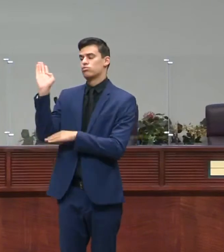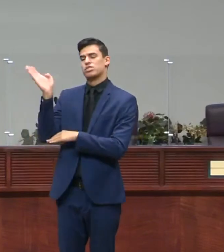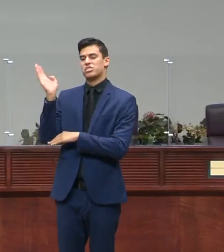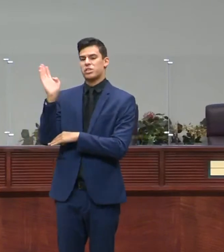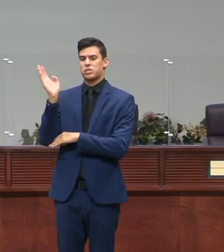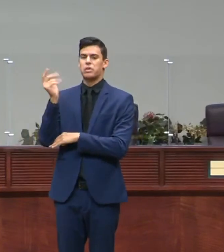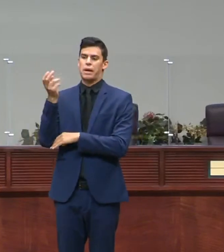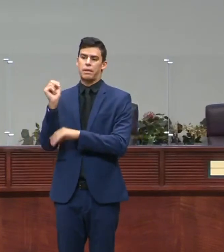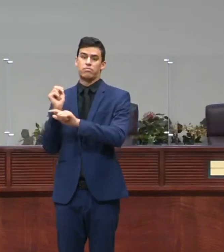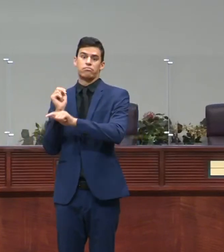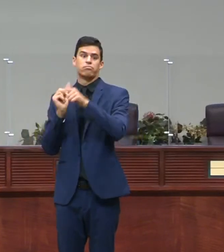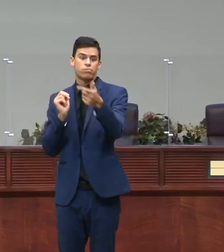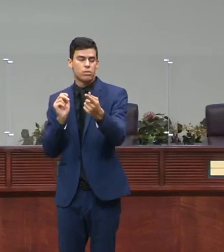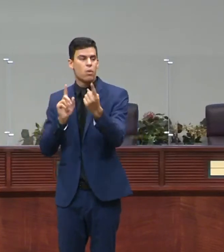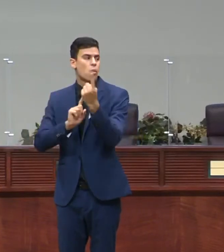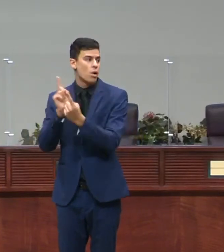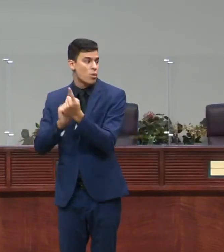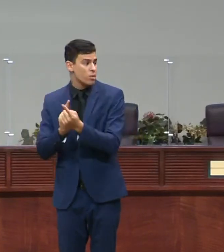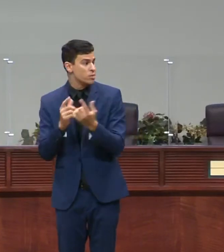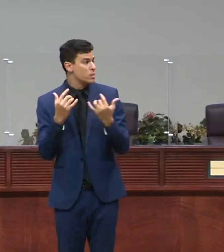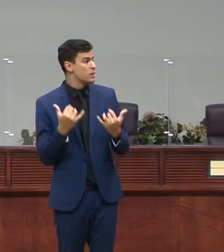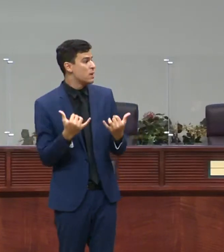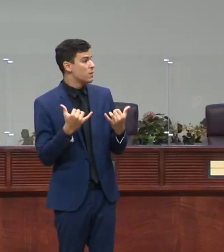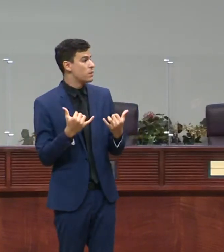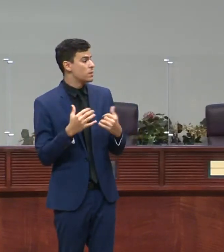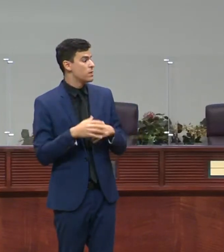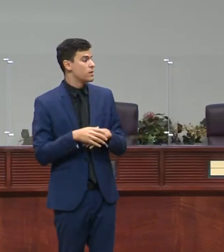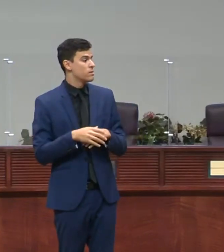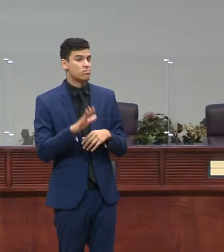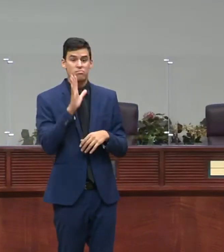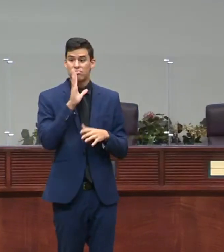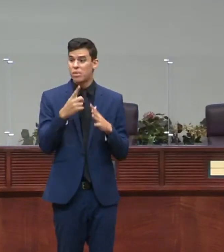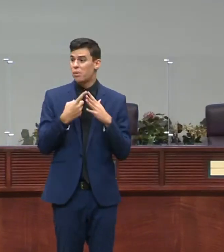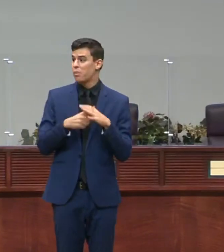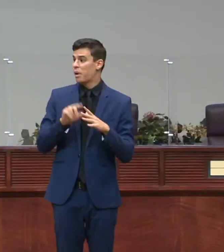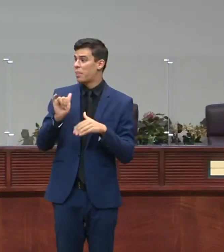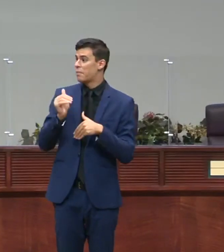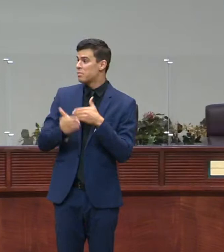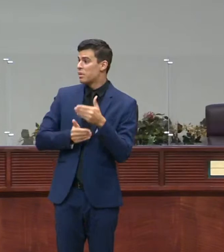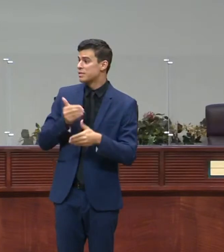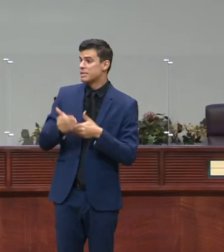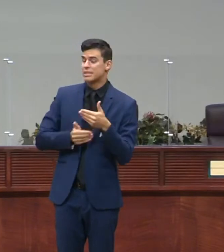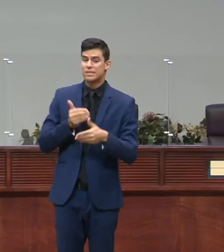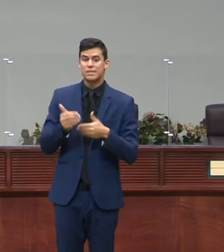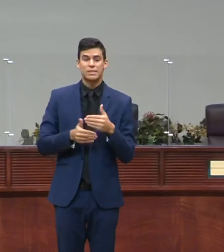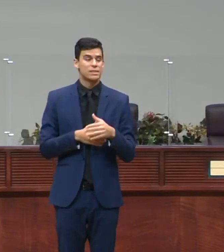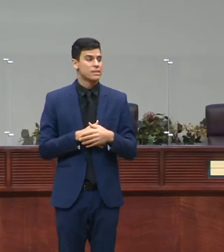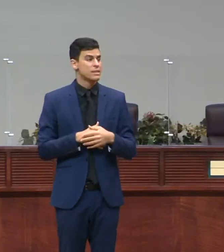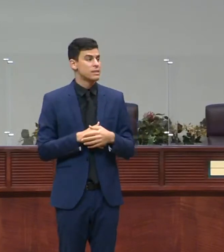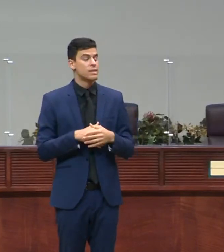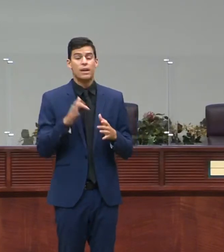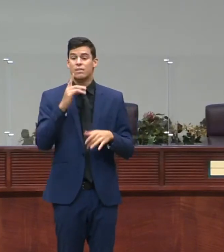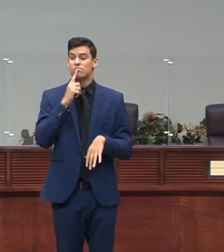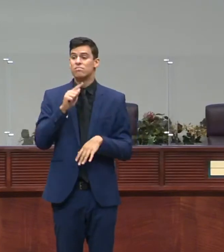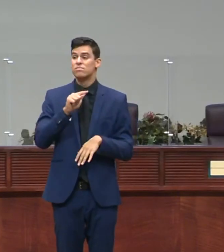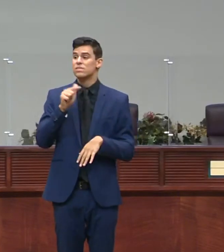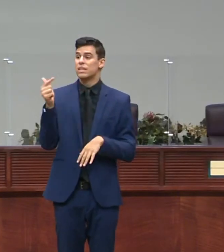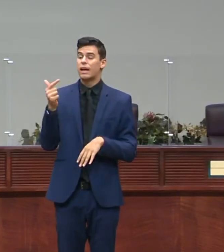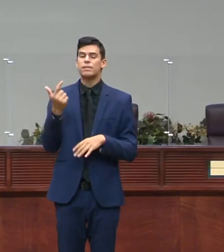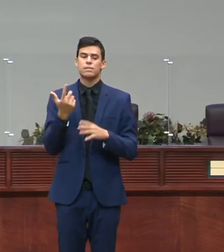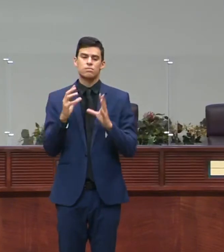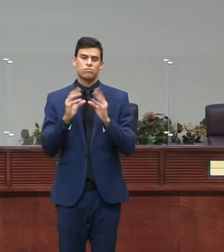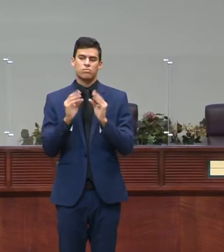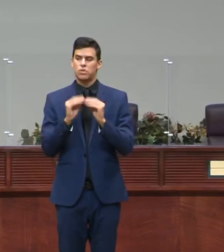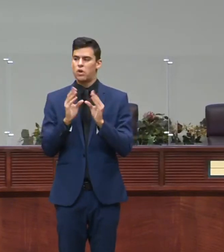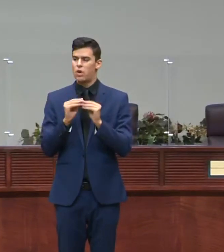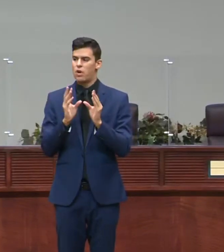the one-on-ones. So with that, we will begin that process. The next press briefing